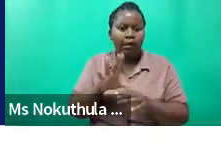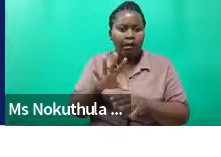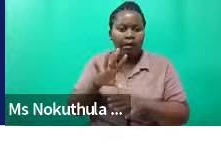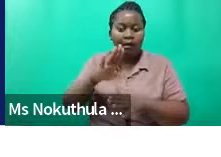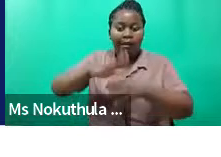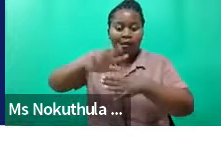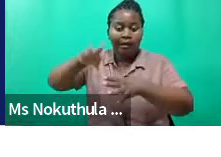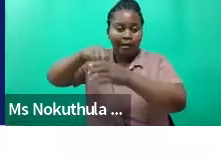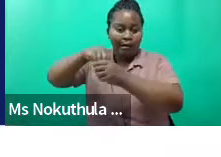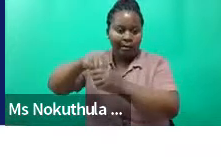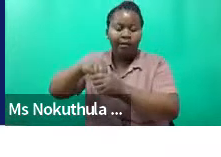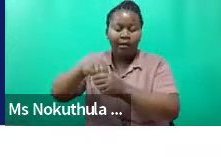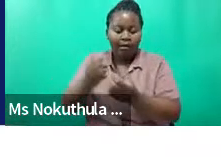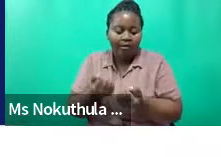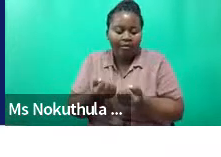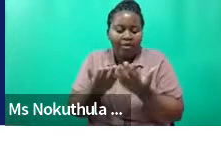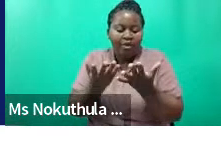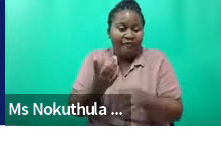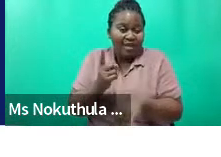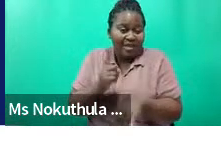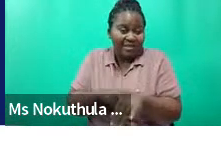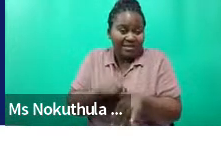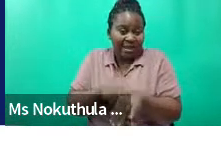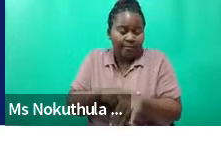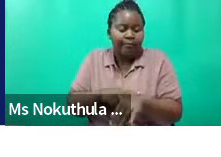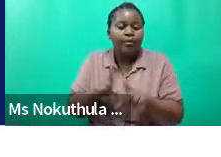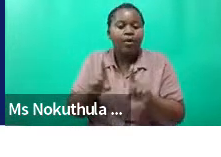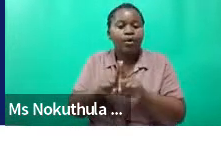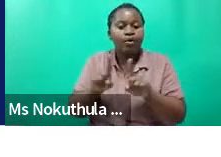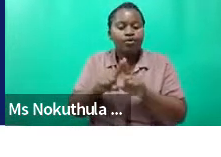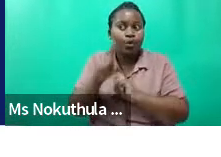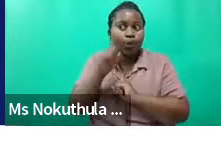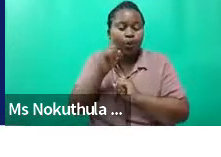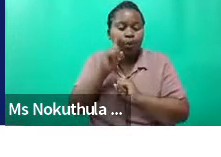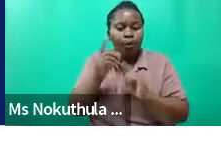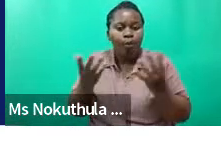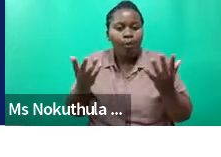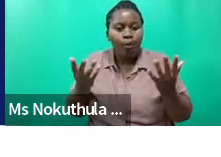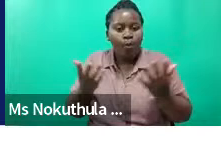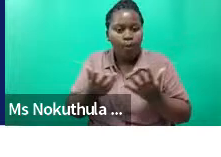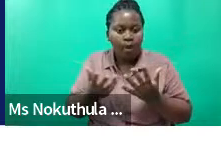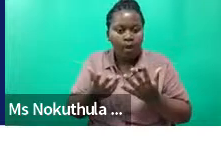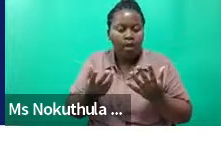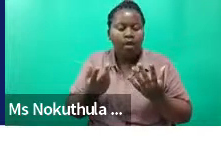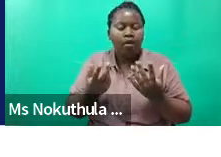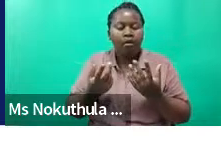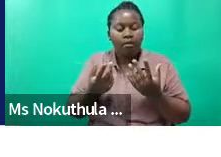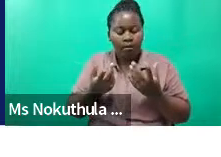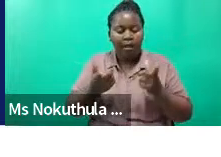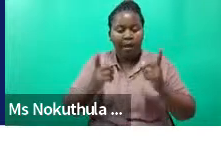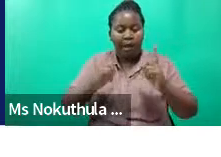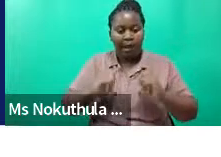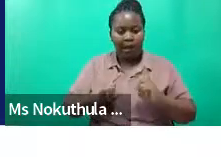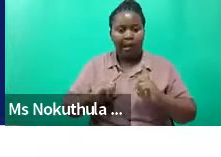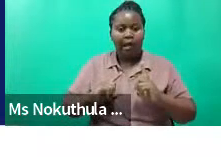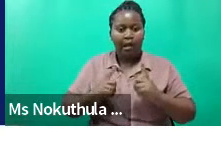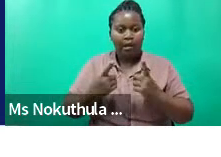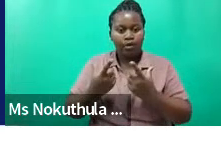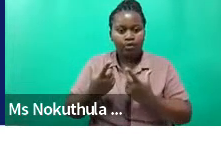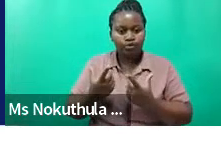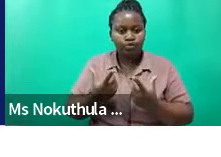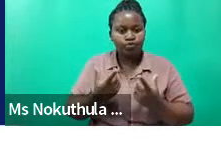giving you time out, by really looking at where we can then allow you to go away maybe